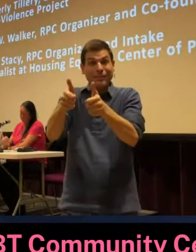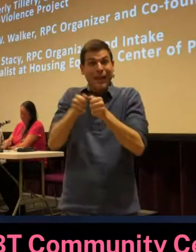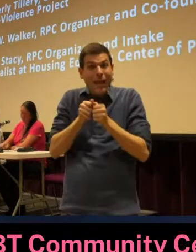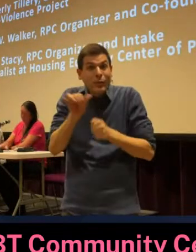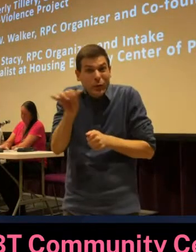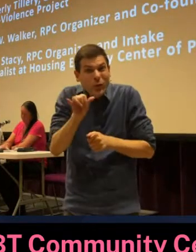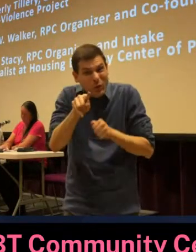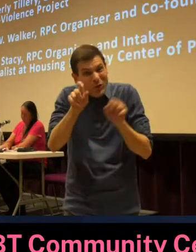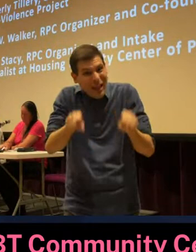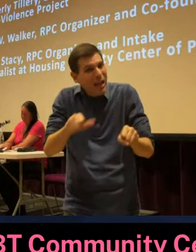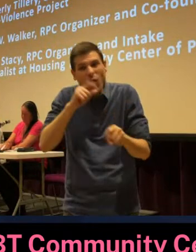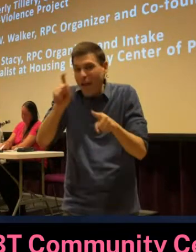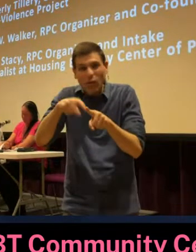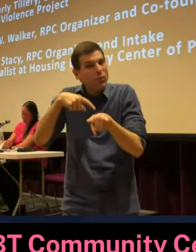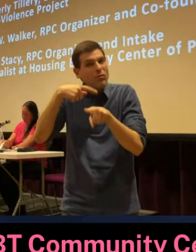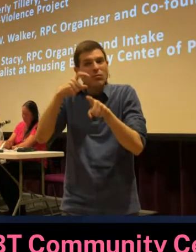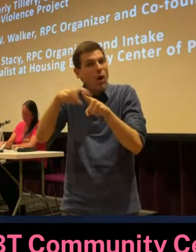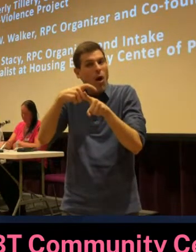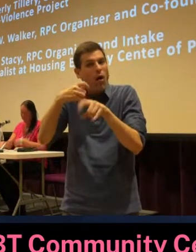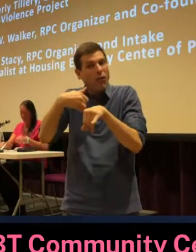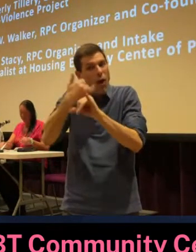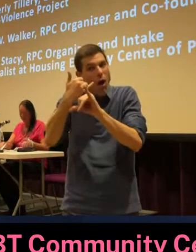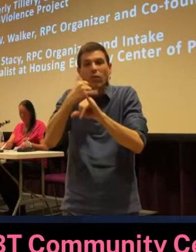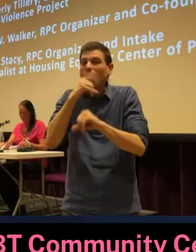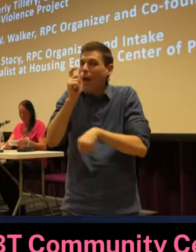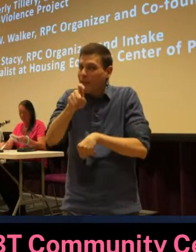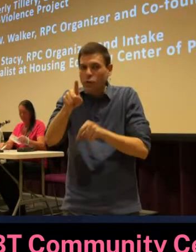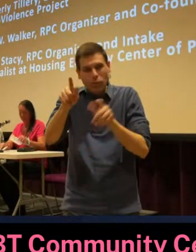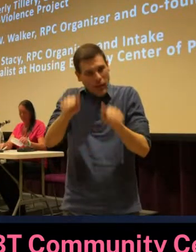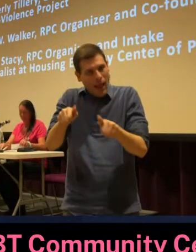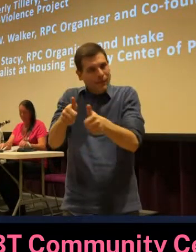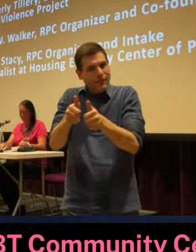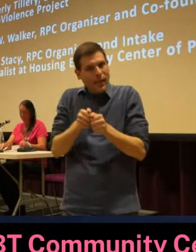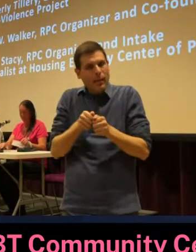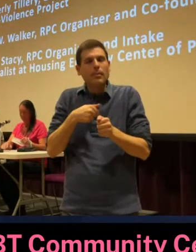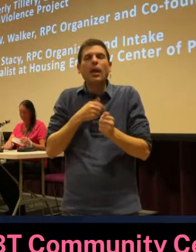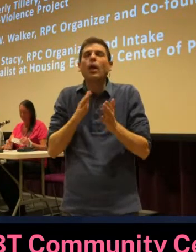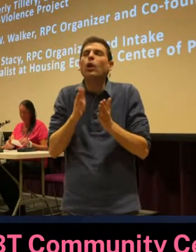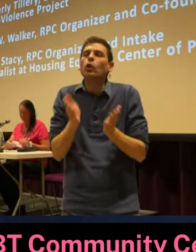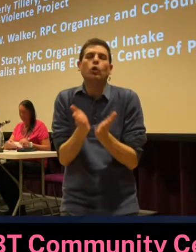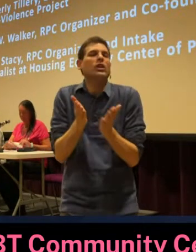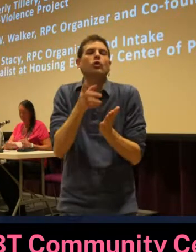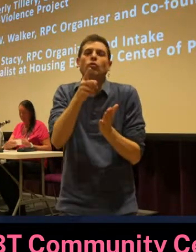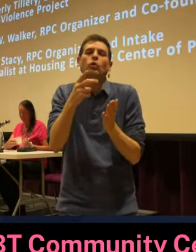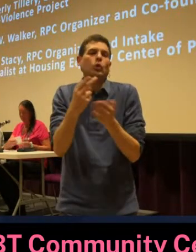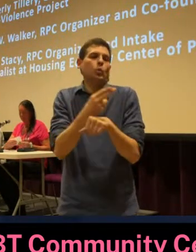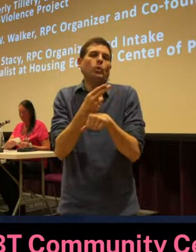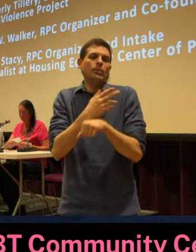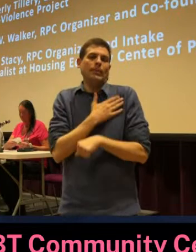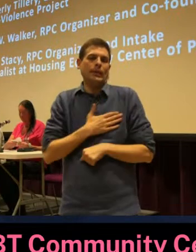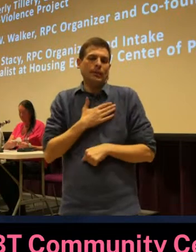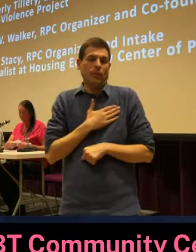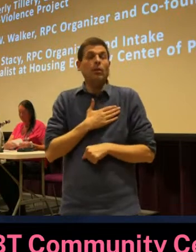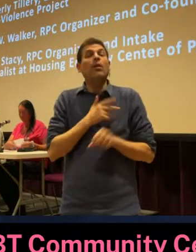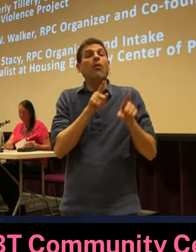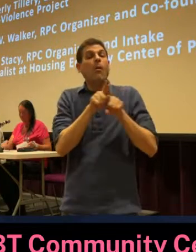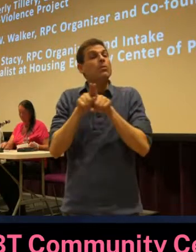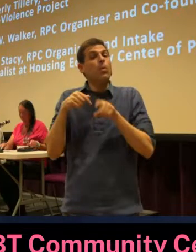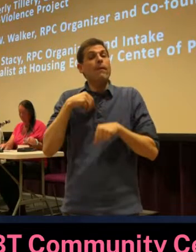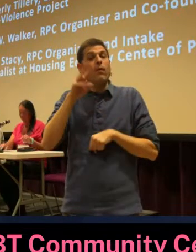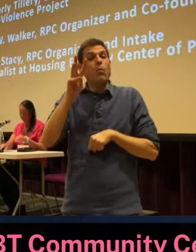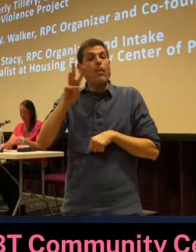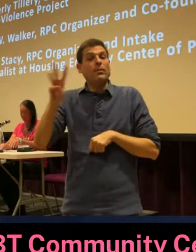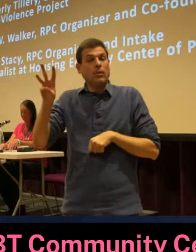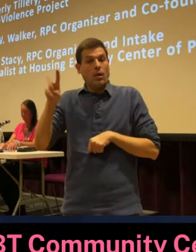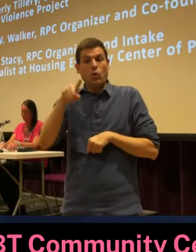us. I really want to encourage people to contact the hotline. You can also go on our website